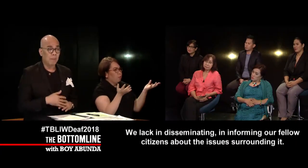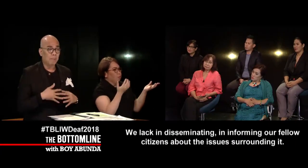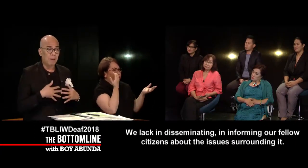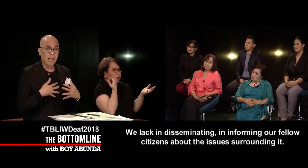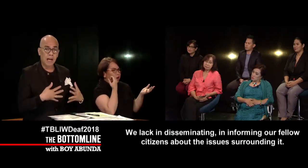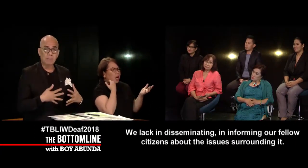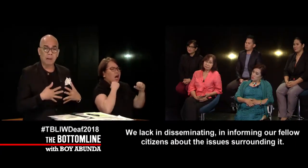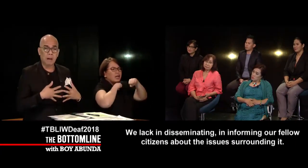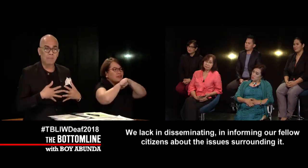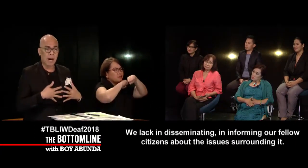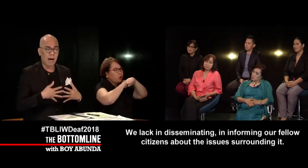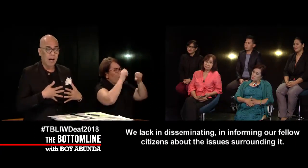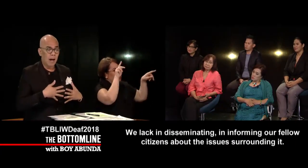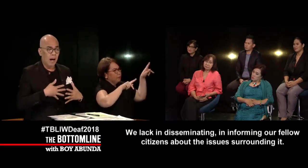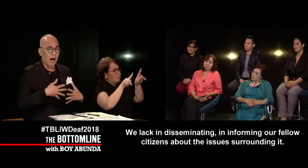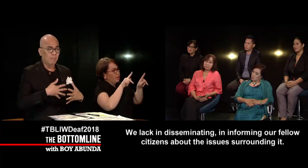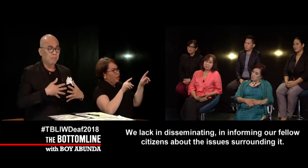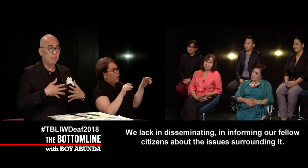sa pagpapalagana,